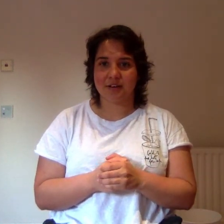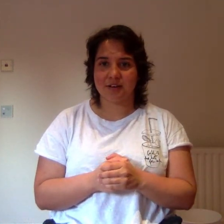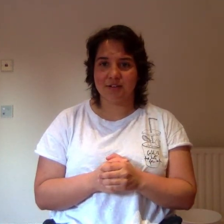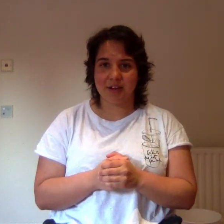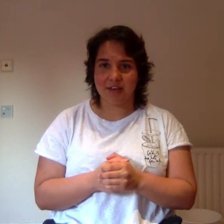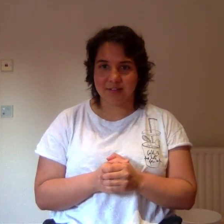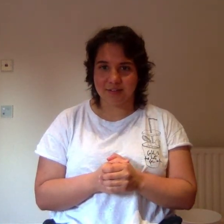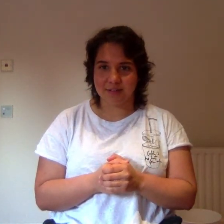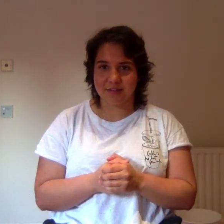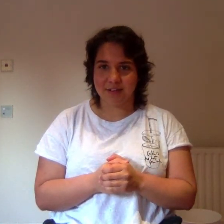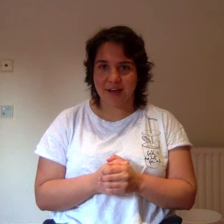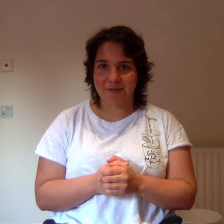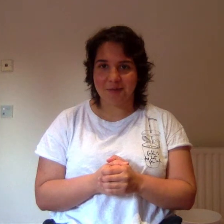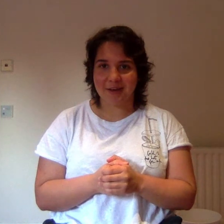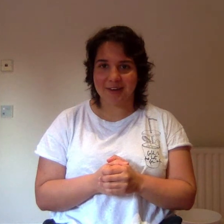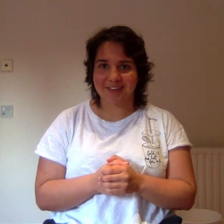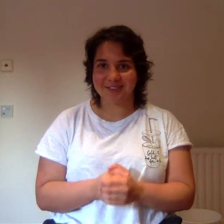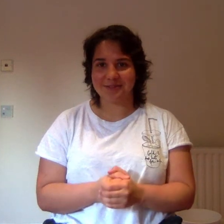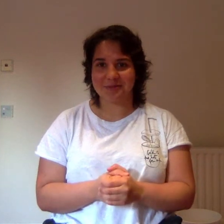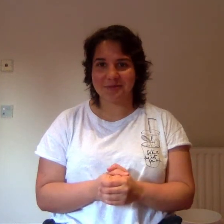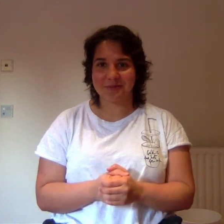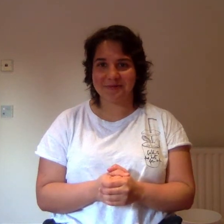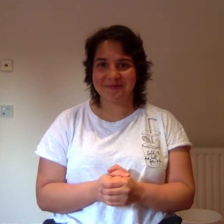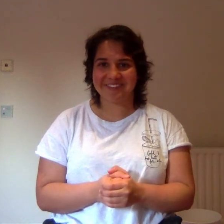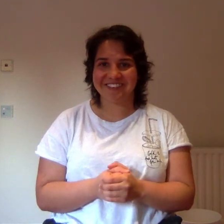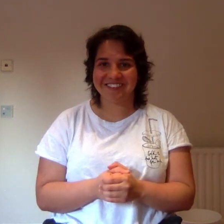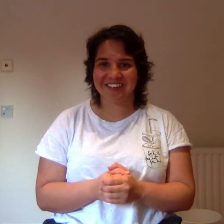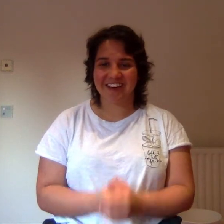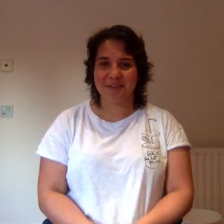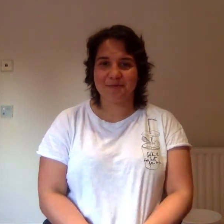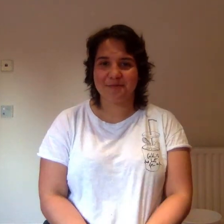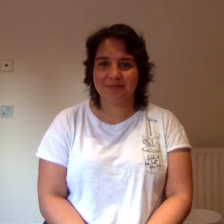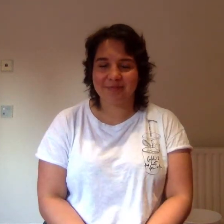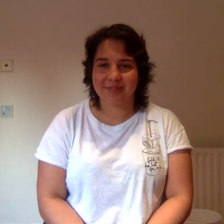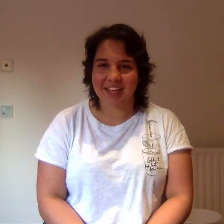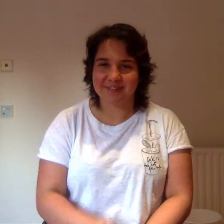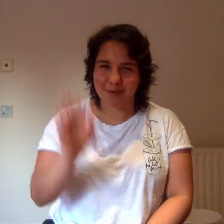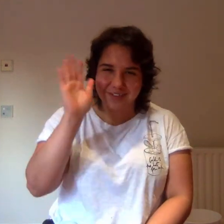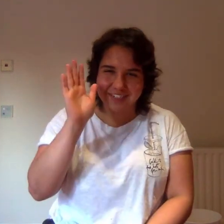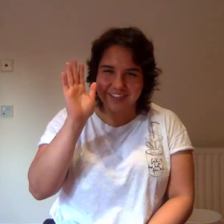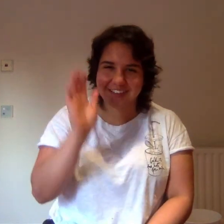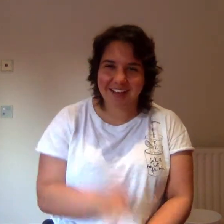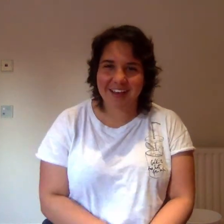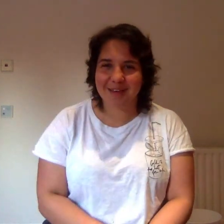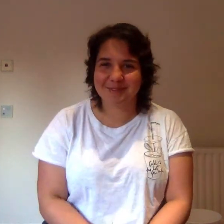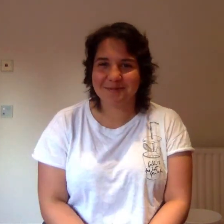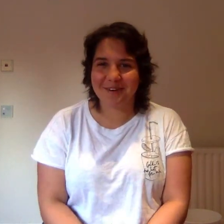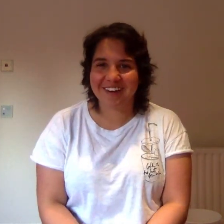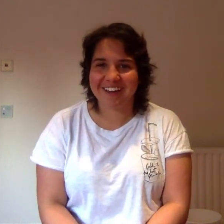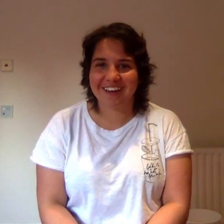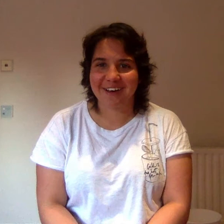you nail the alphabet as soon as possible. Thanks for watching episode